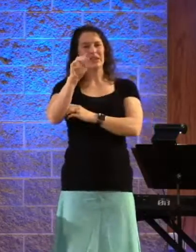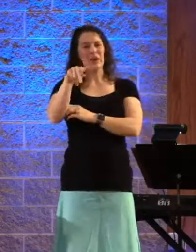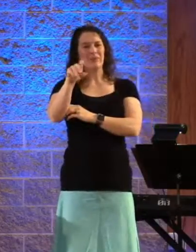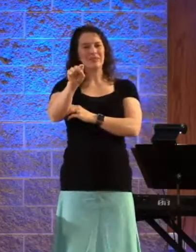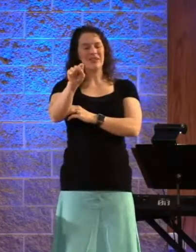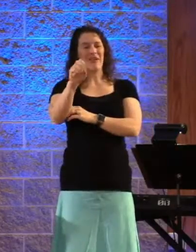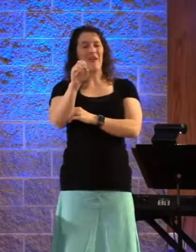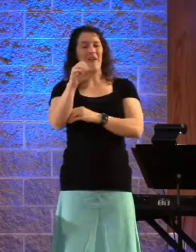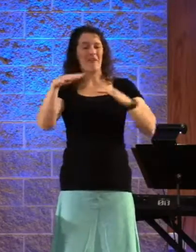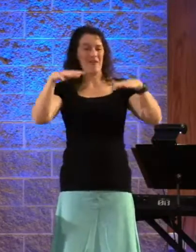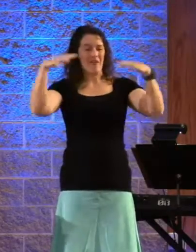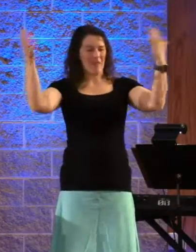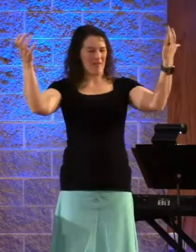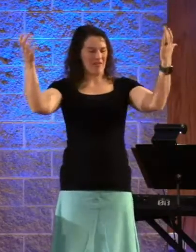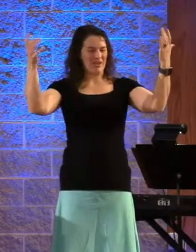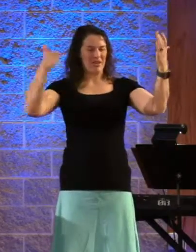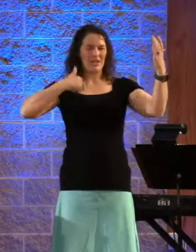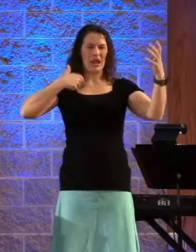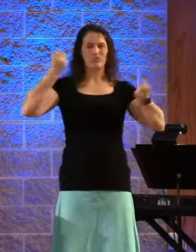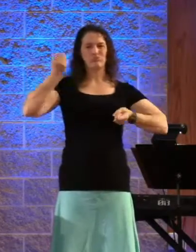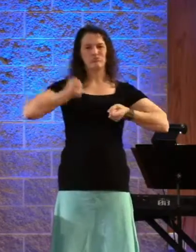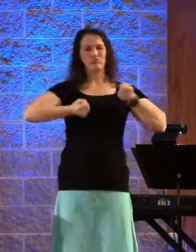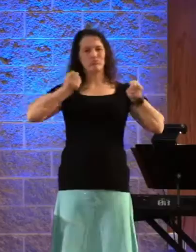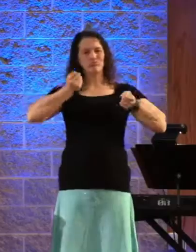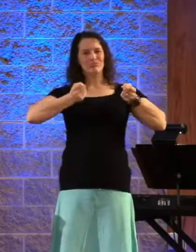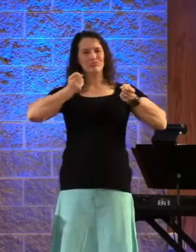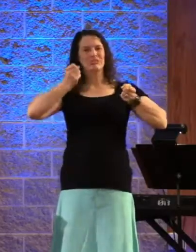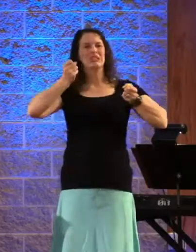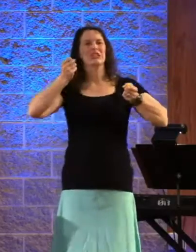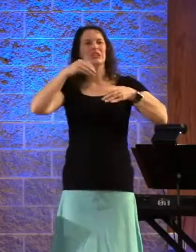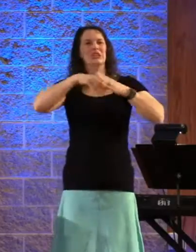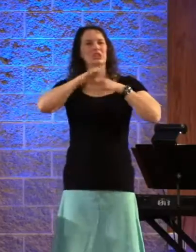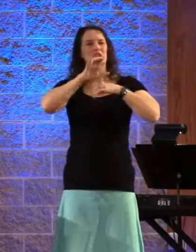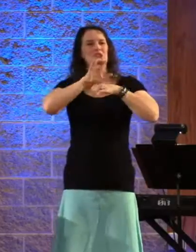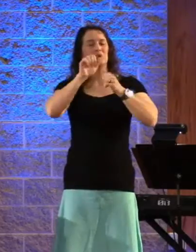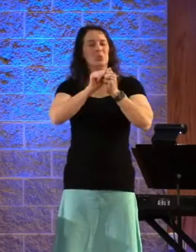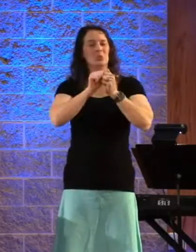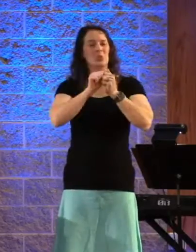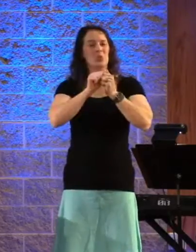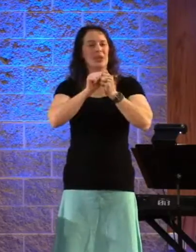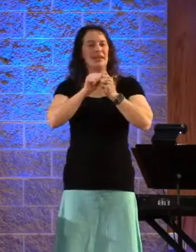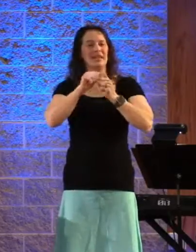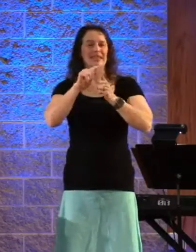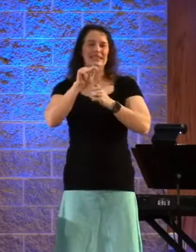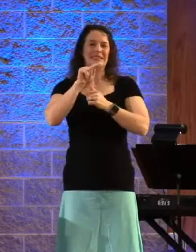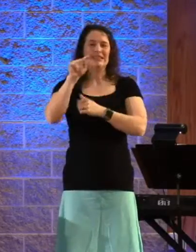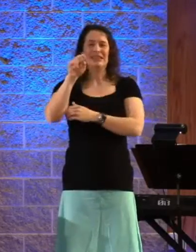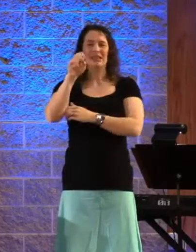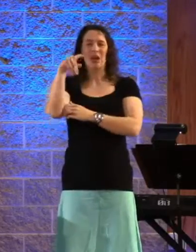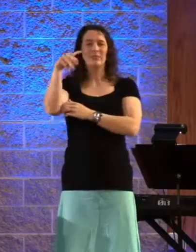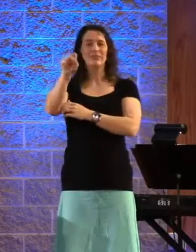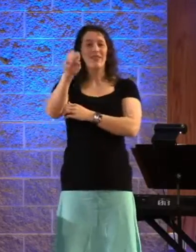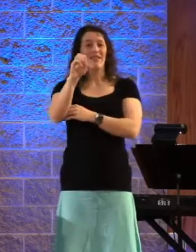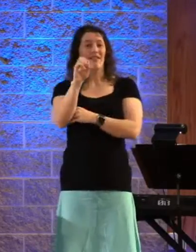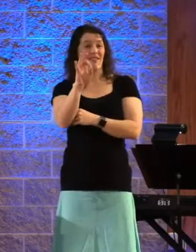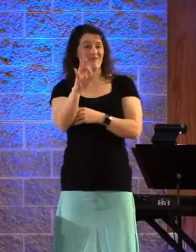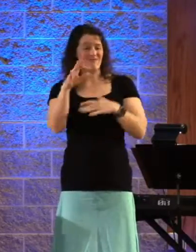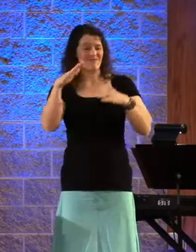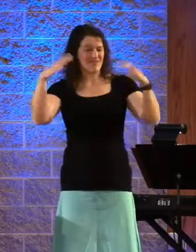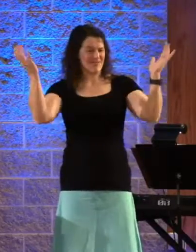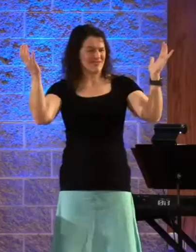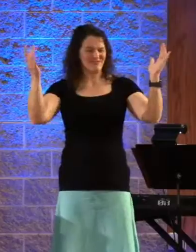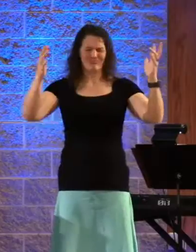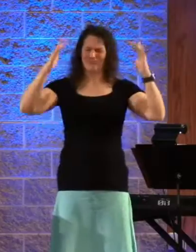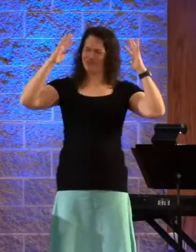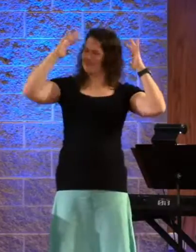I drove into church with the T-tops off. So if my hair looks a little muffed, that's the reason for that. No, seriously, I'm